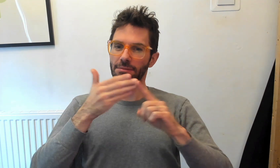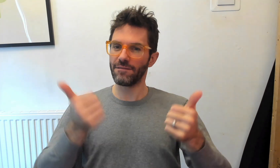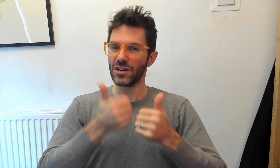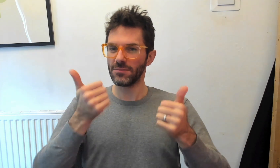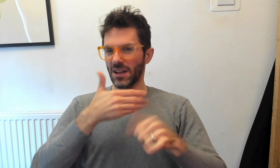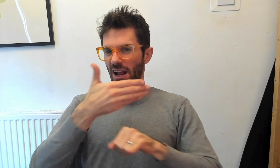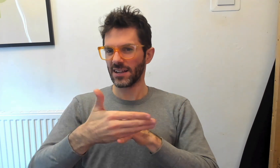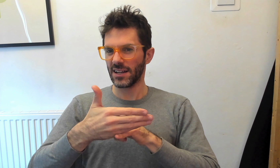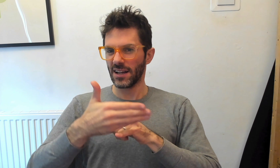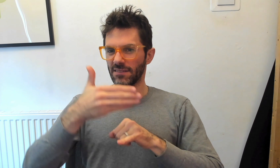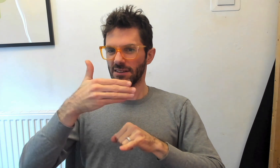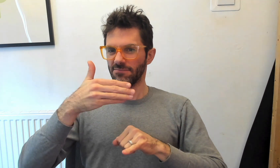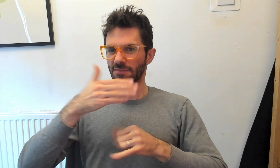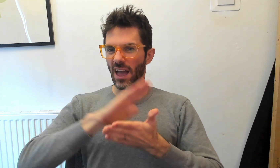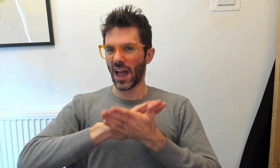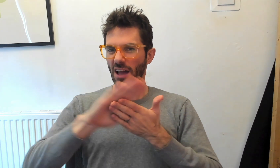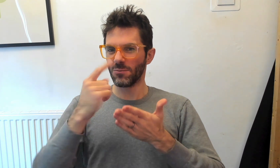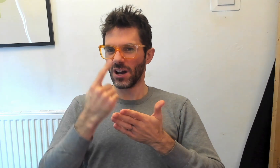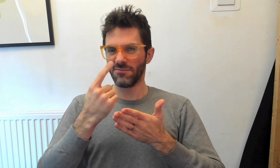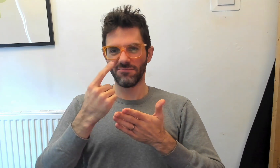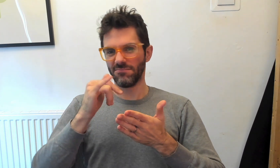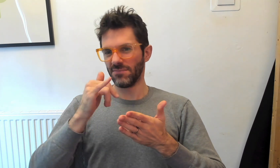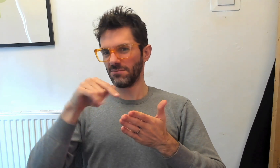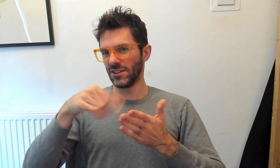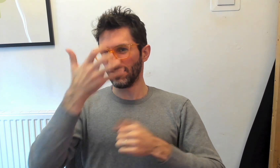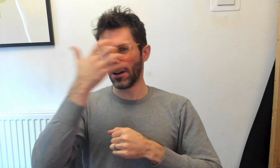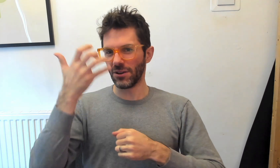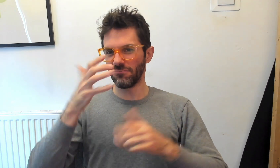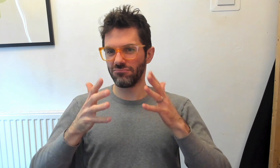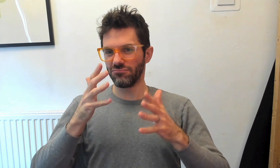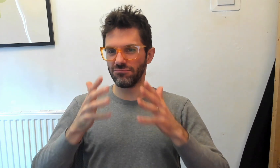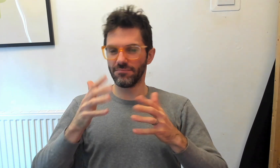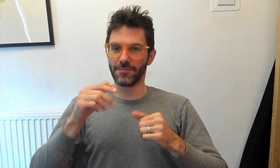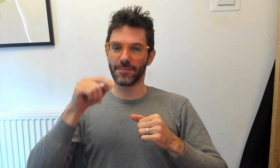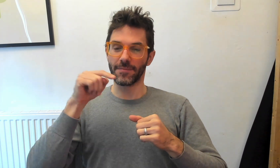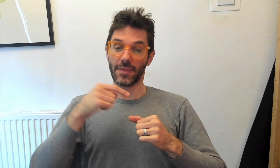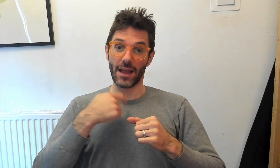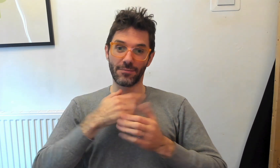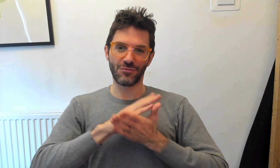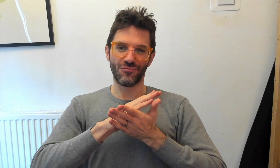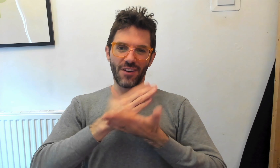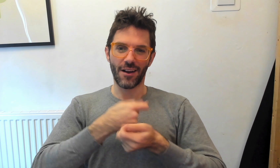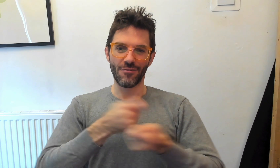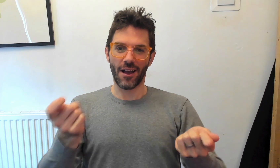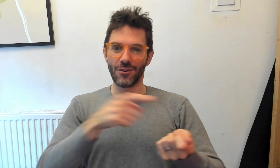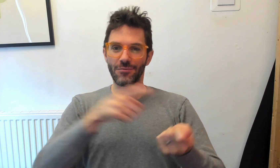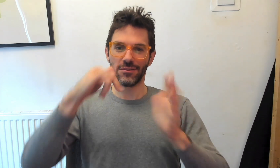need to aim to have finished by the end of H1 sometime this summer. And I will show you